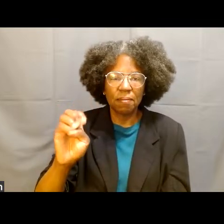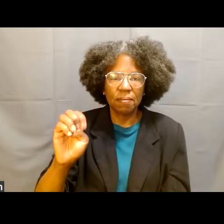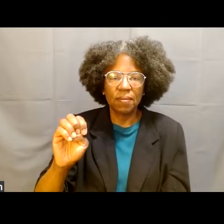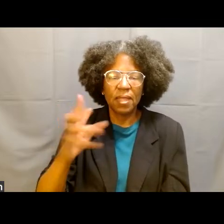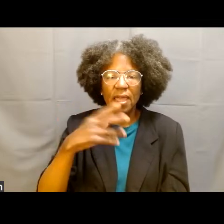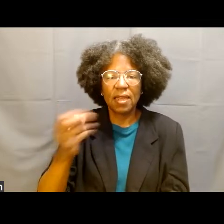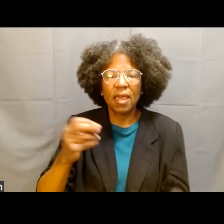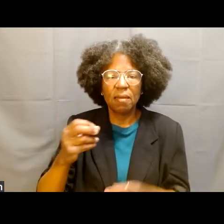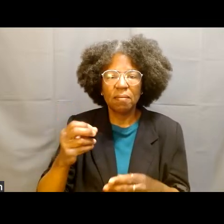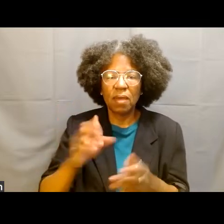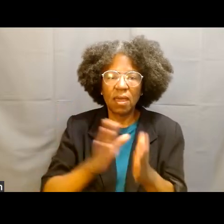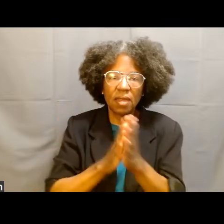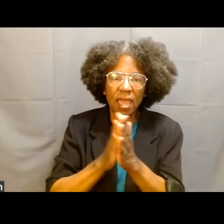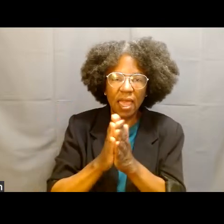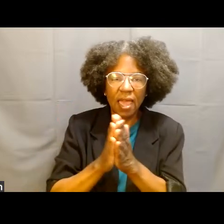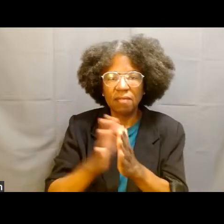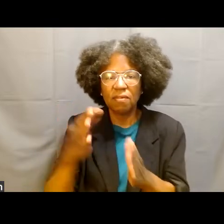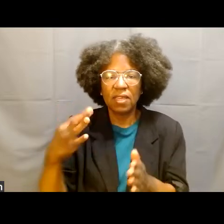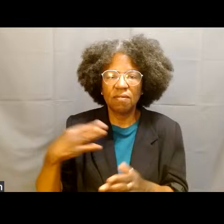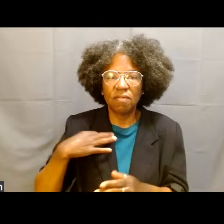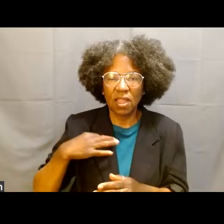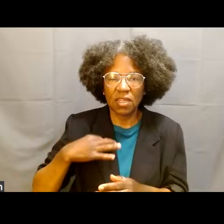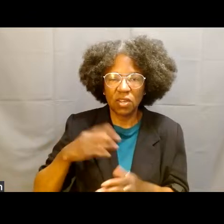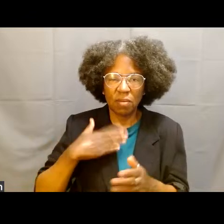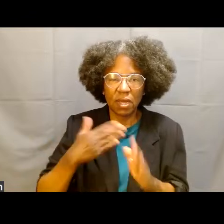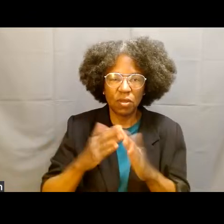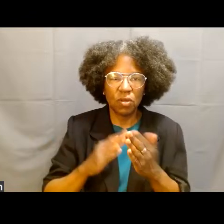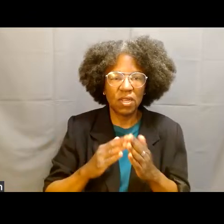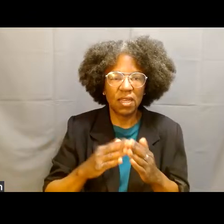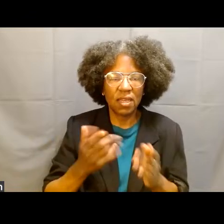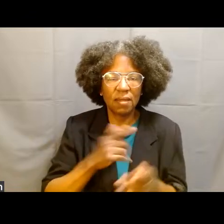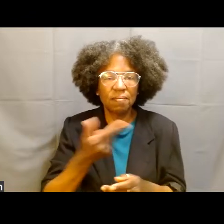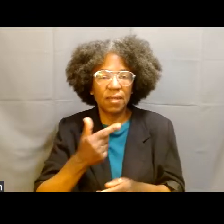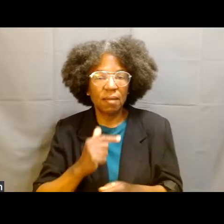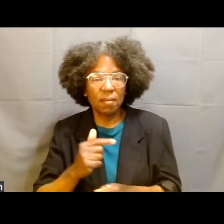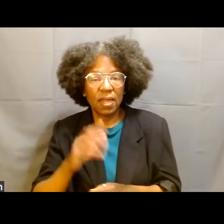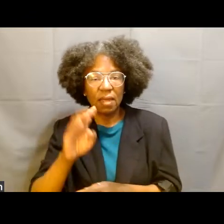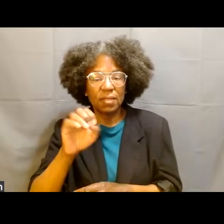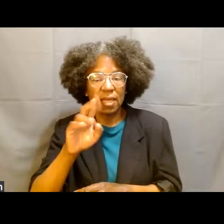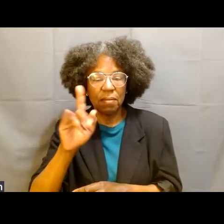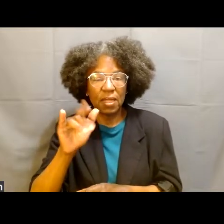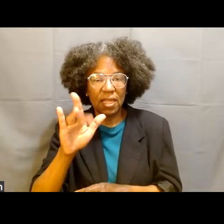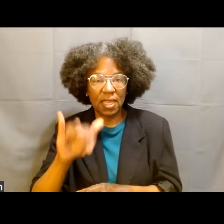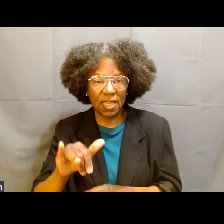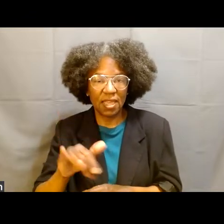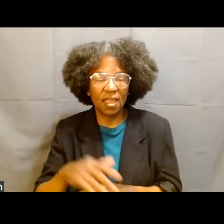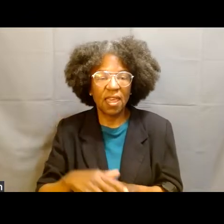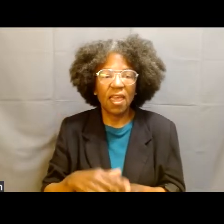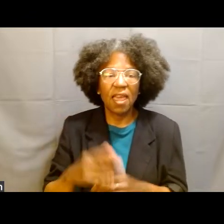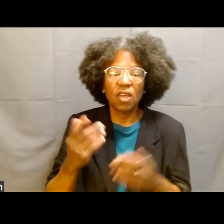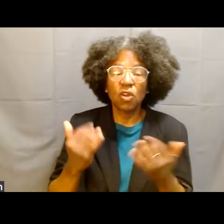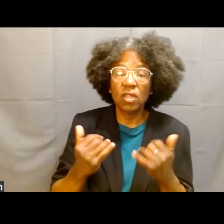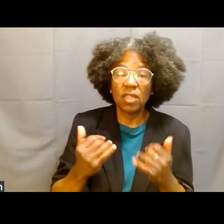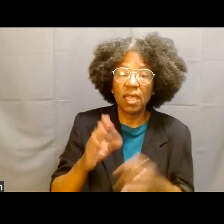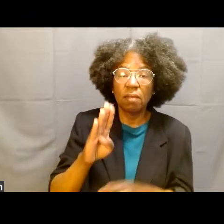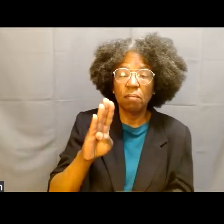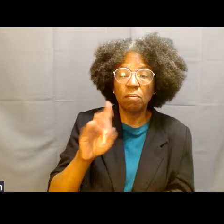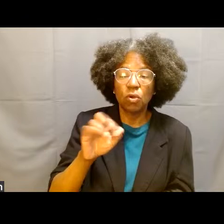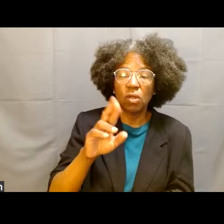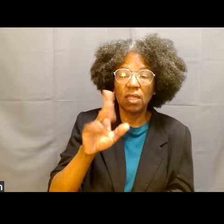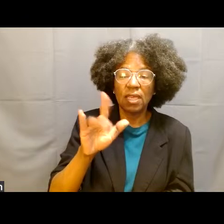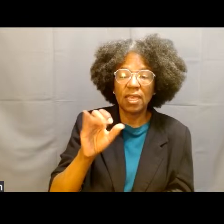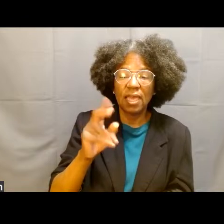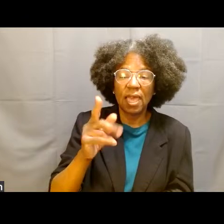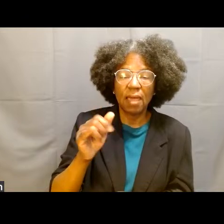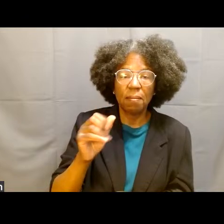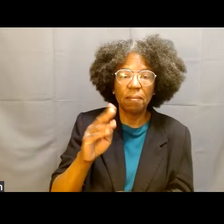And just to reintroduce myself, my name is Emily and I'm from Aragon. Currently at Burlingame, we have a new